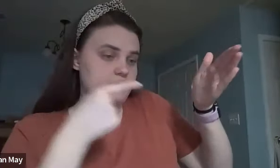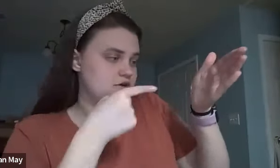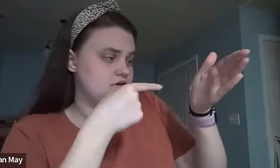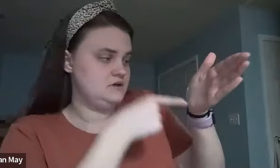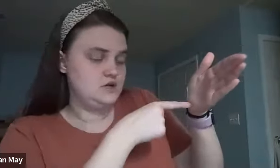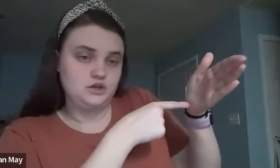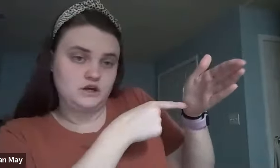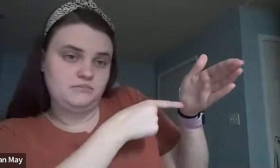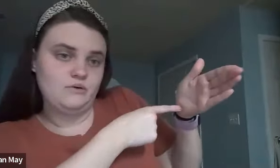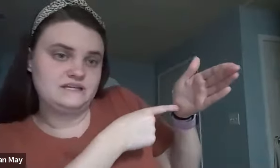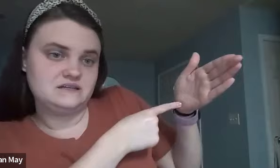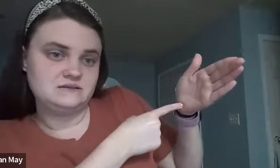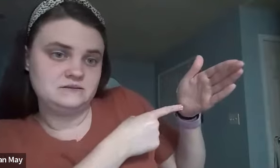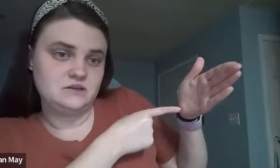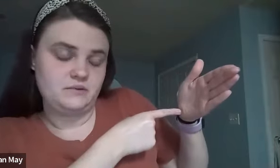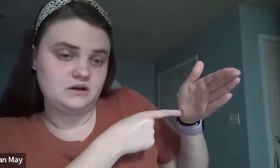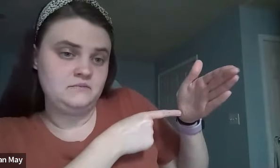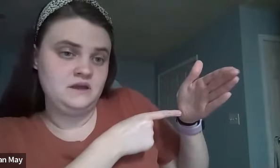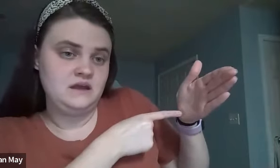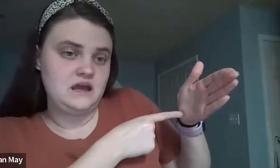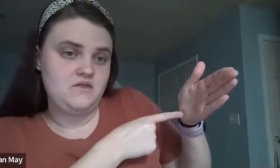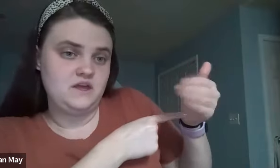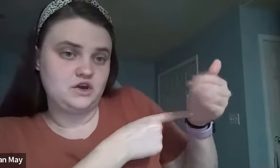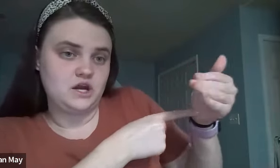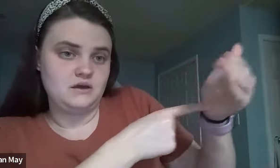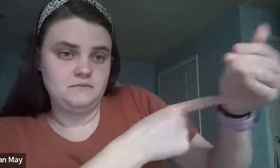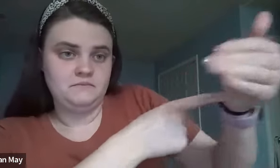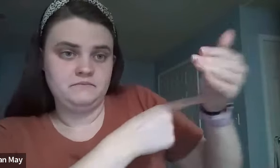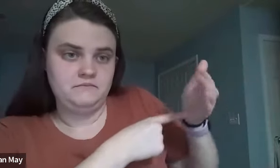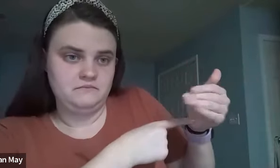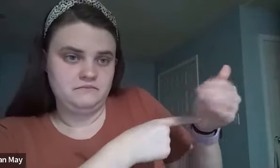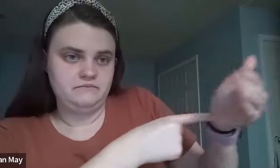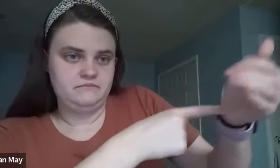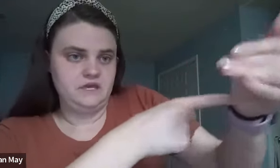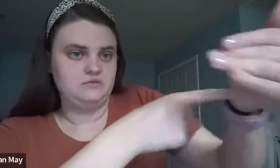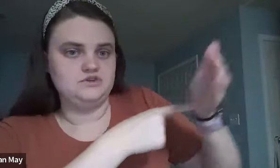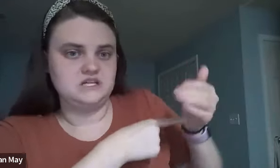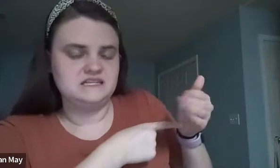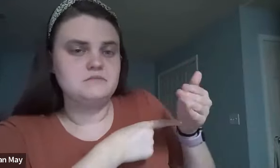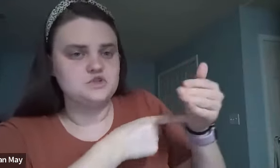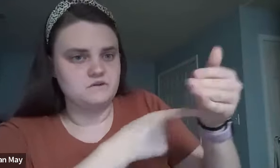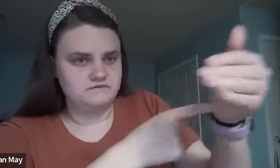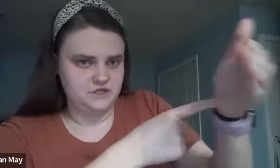pointer. You're going to point to the bottom, and then you're going to make your motion. It's like a motion of a fish.